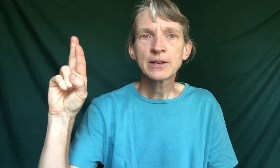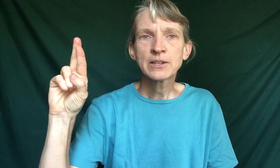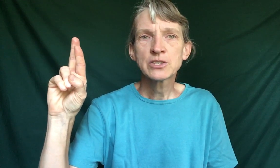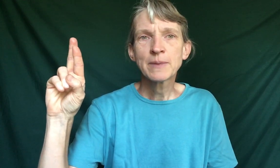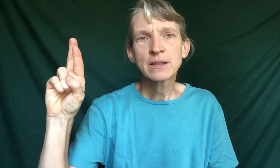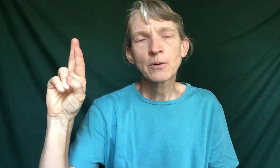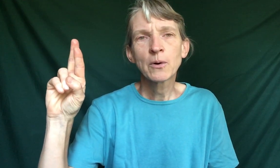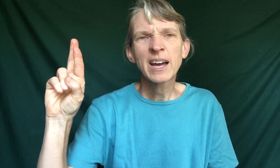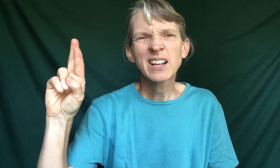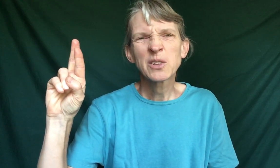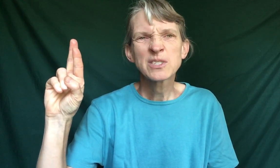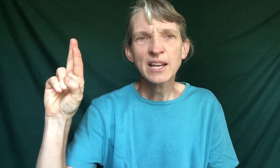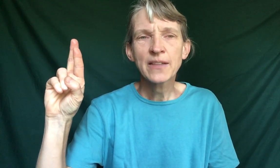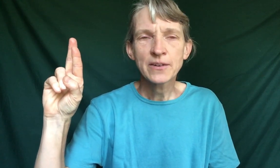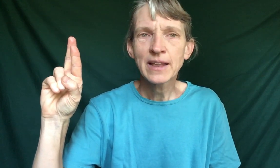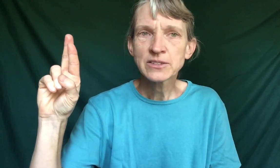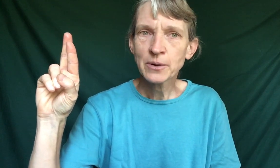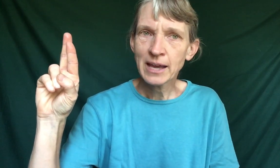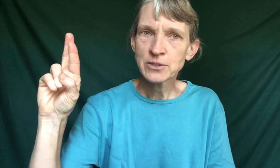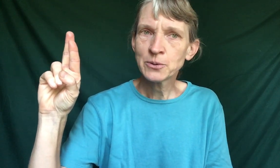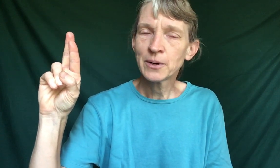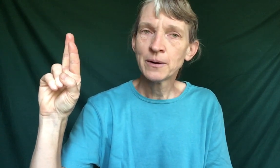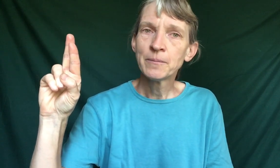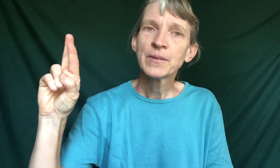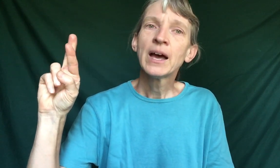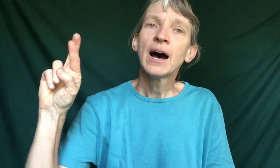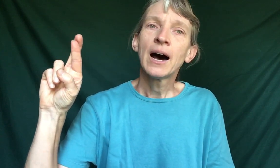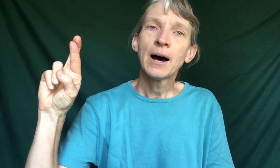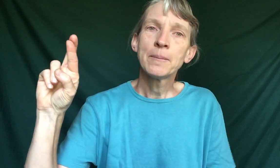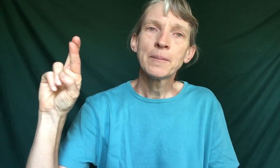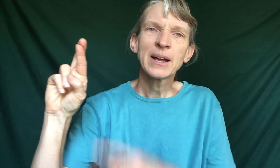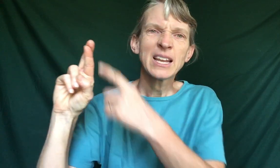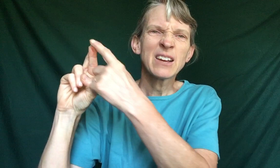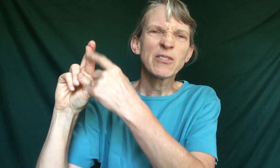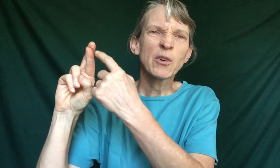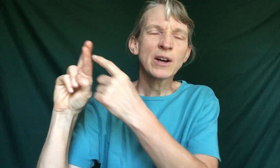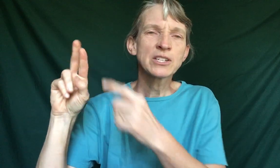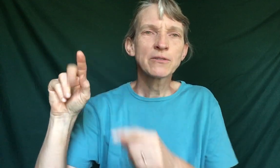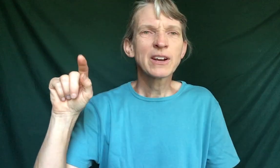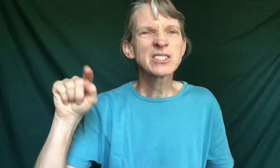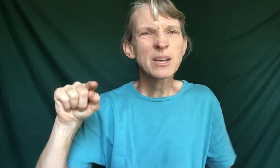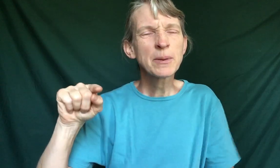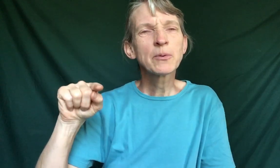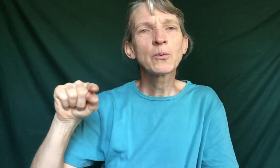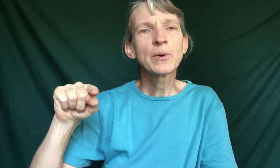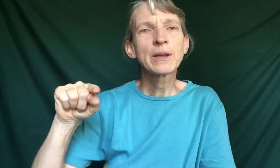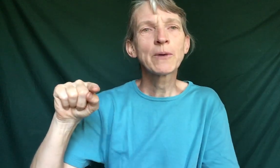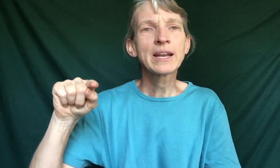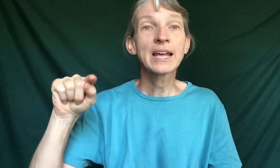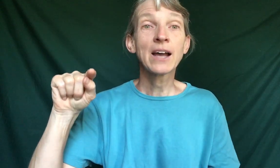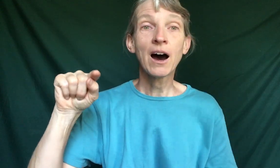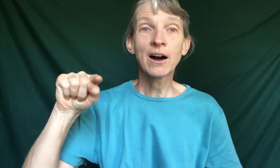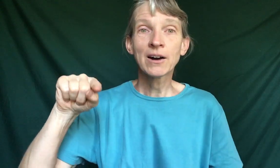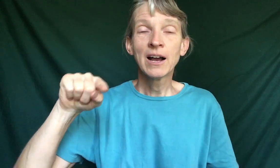you can just make them go kind of close together, and that's okay too. But for crossing your fingers, some people, when they write an R,